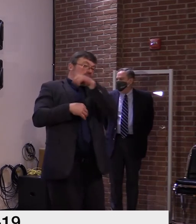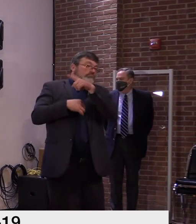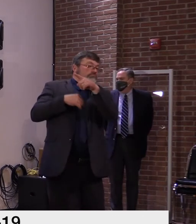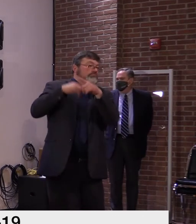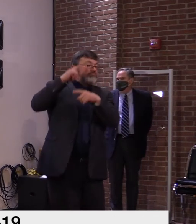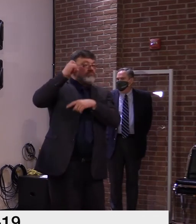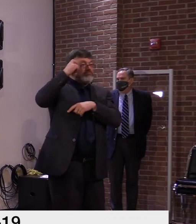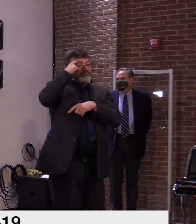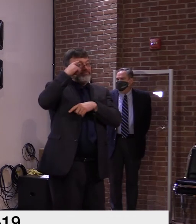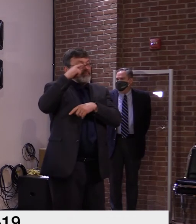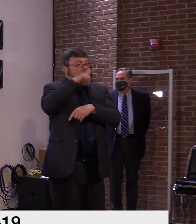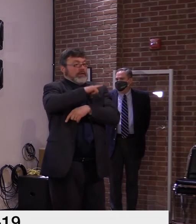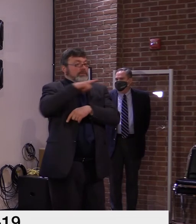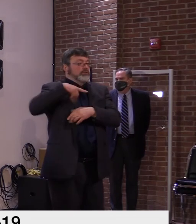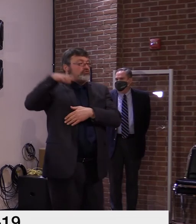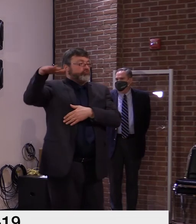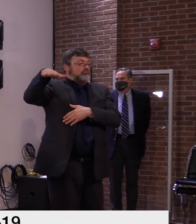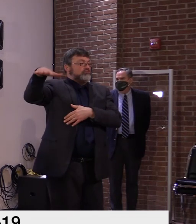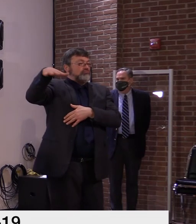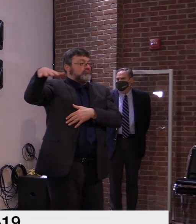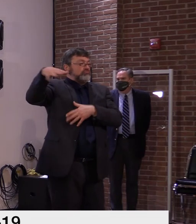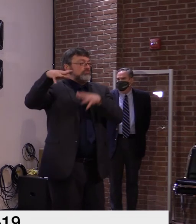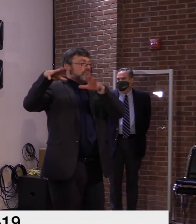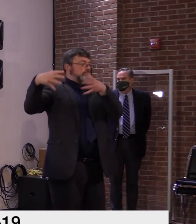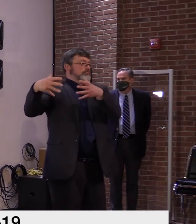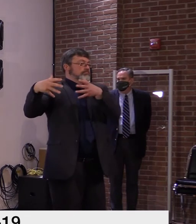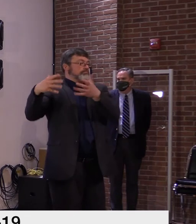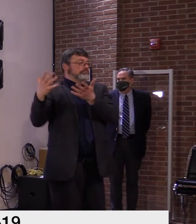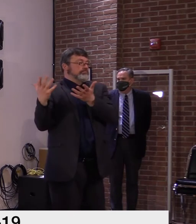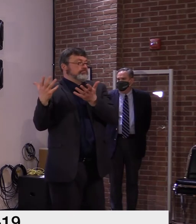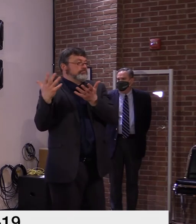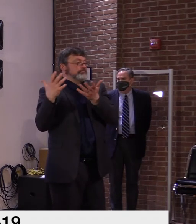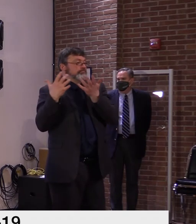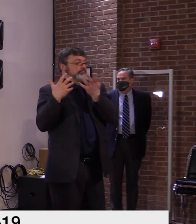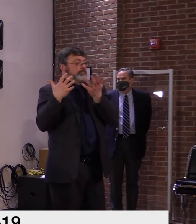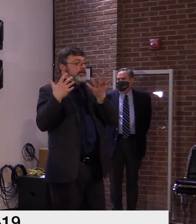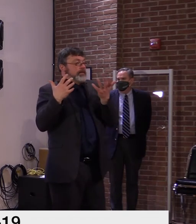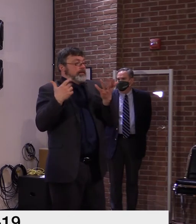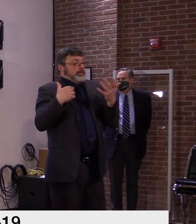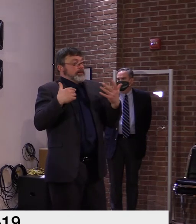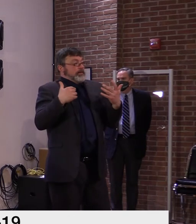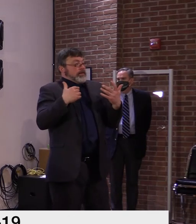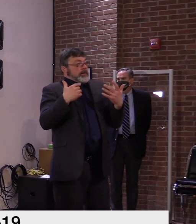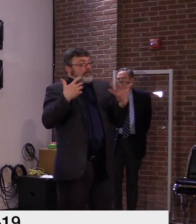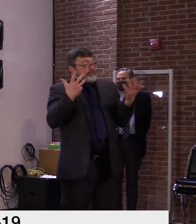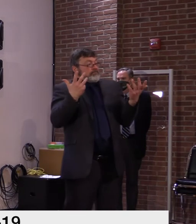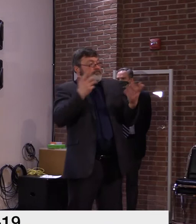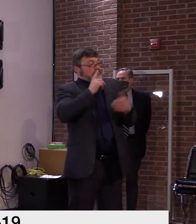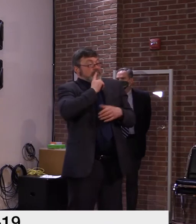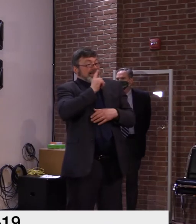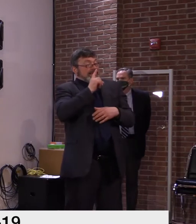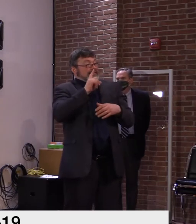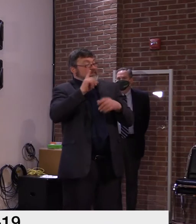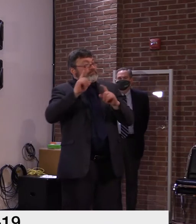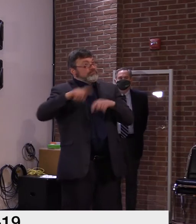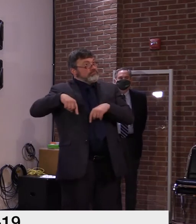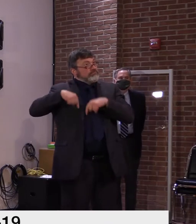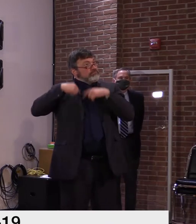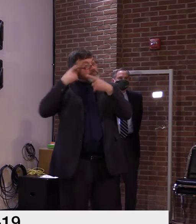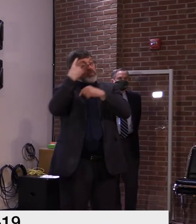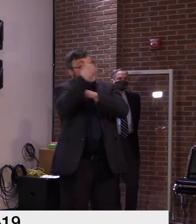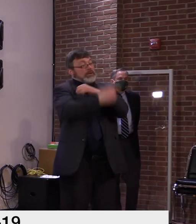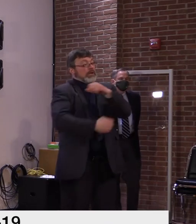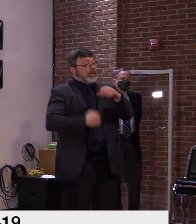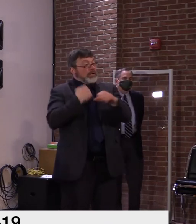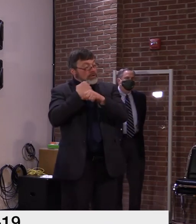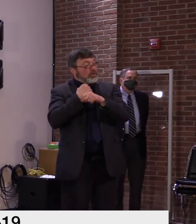a pandemic. There's no playbook on this. I believe, by and large, people in Vermont in particular are doing the